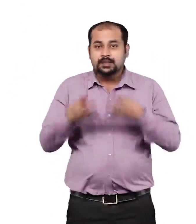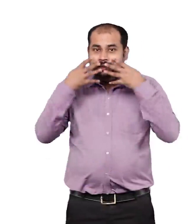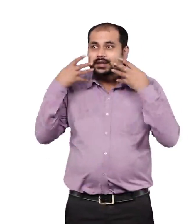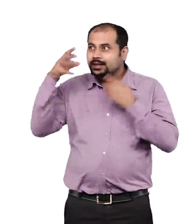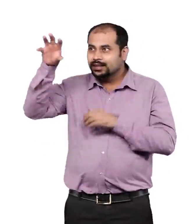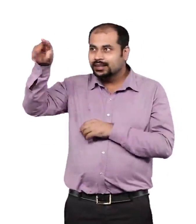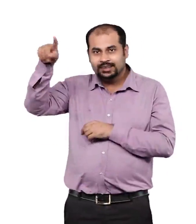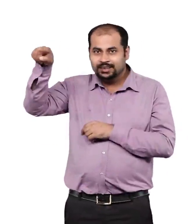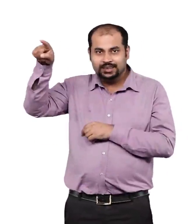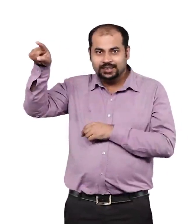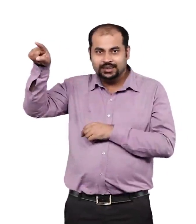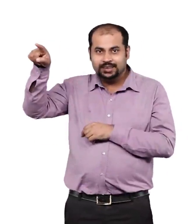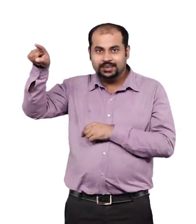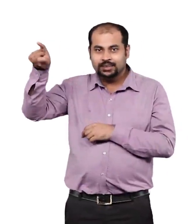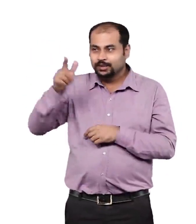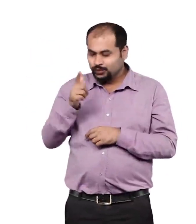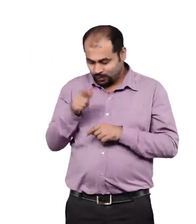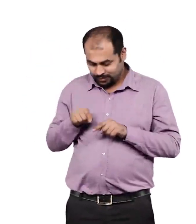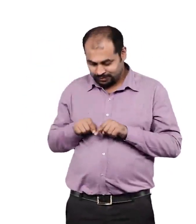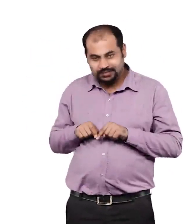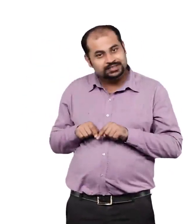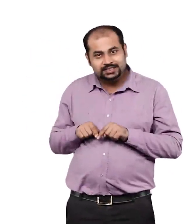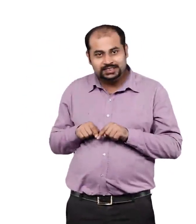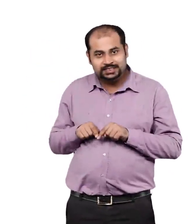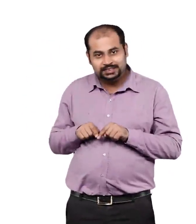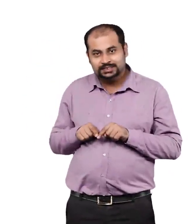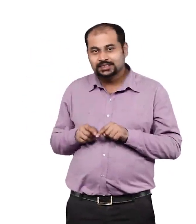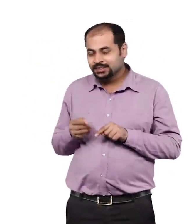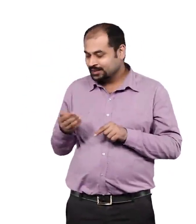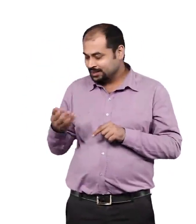What will the cat reach first, the rat or the milk?